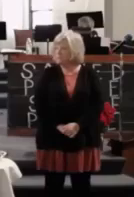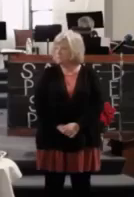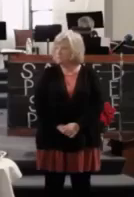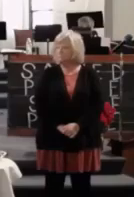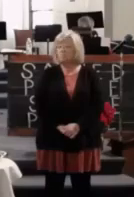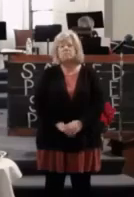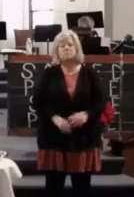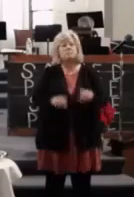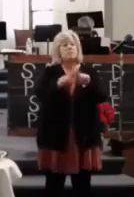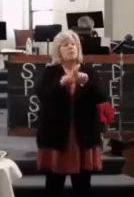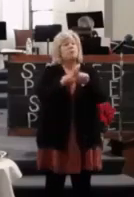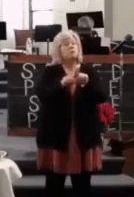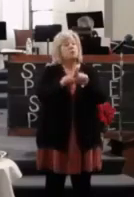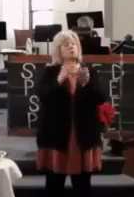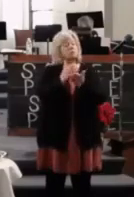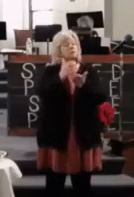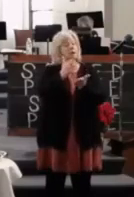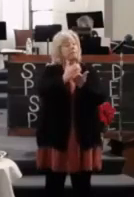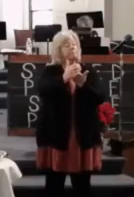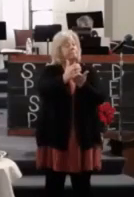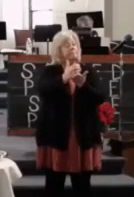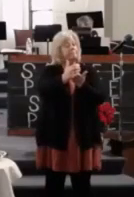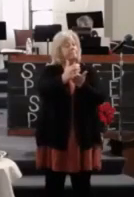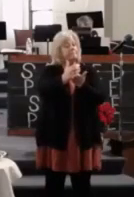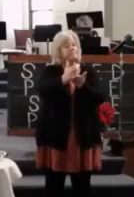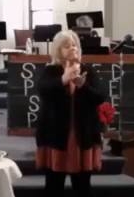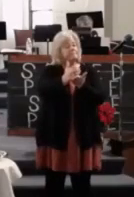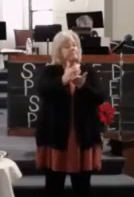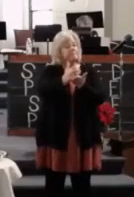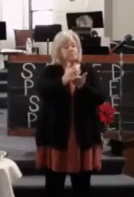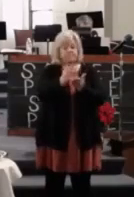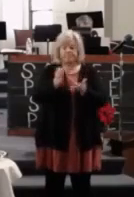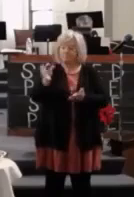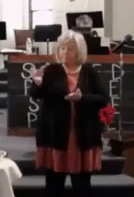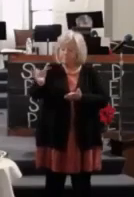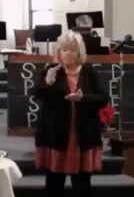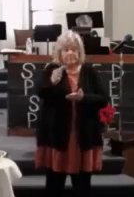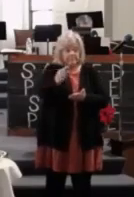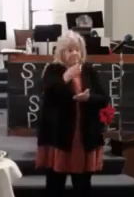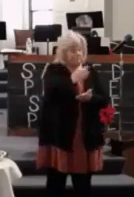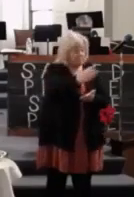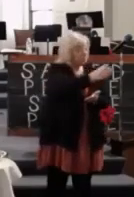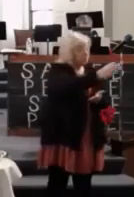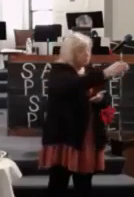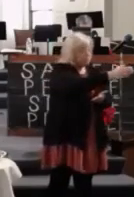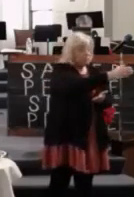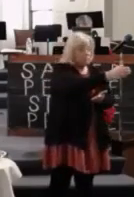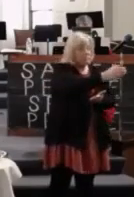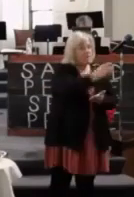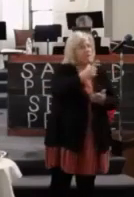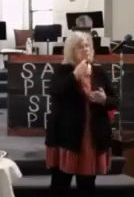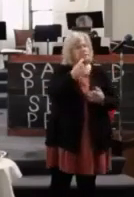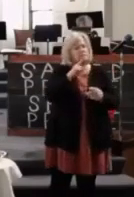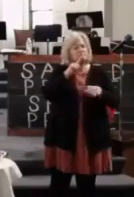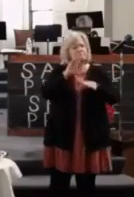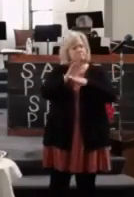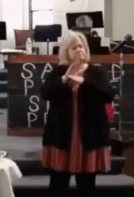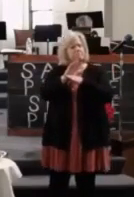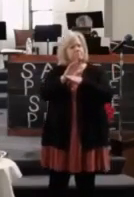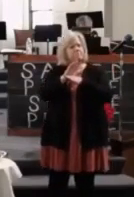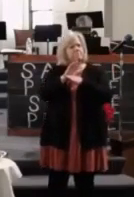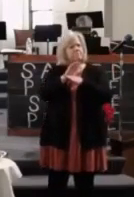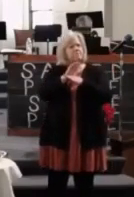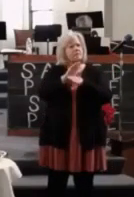Also on that night, he took the cup and said, "This is a covenant between me and thee. Do this also